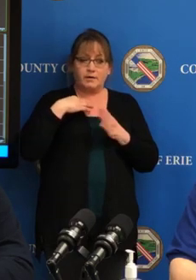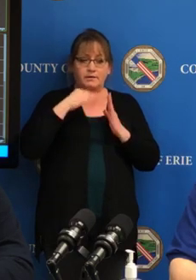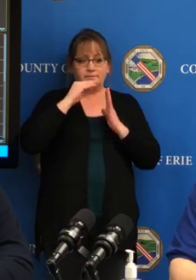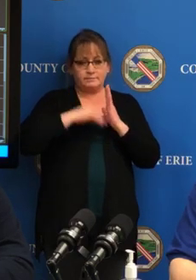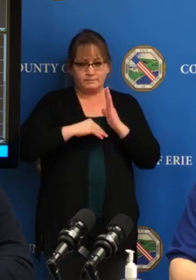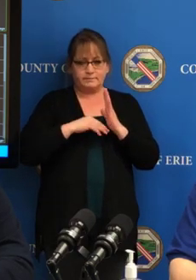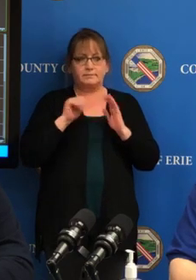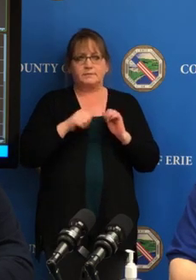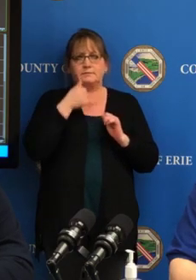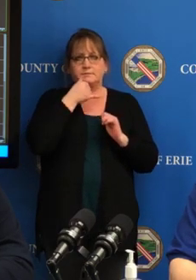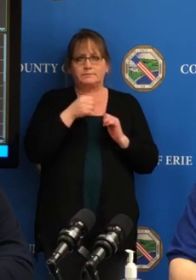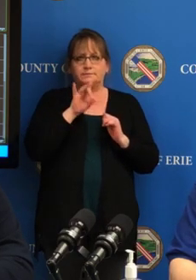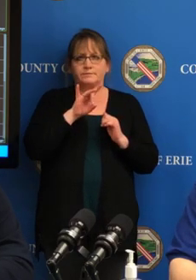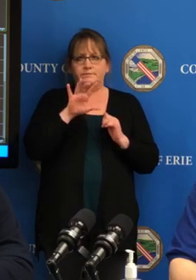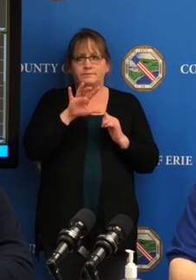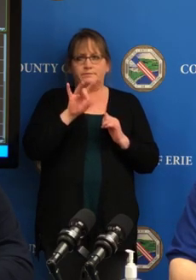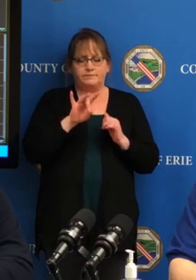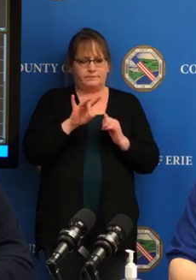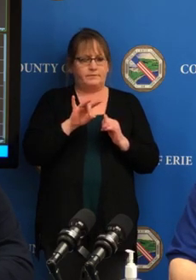call